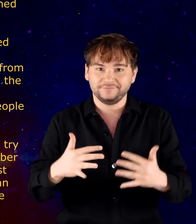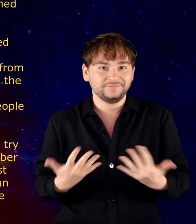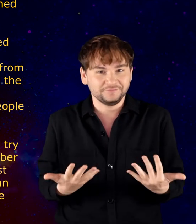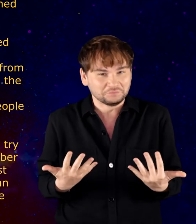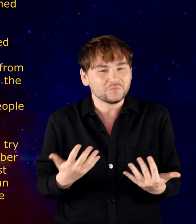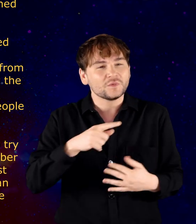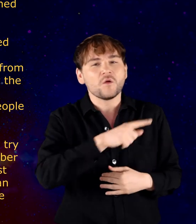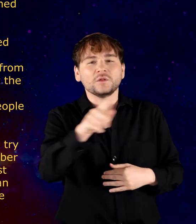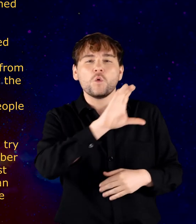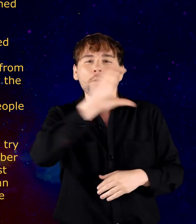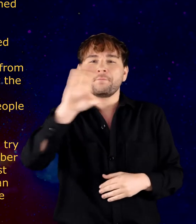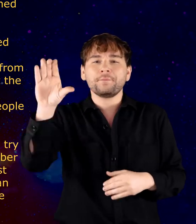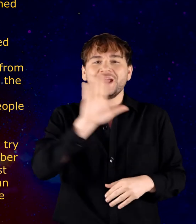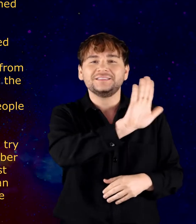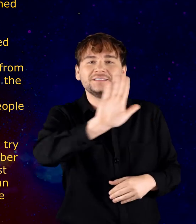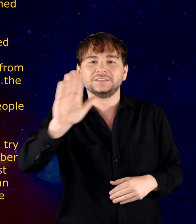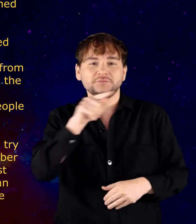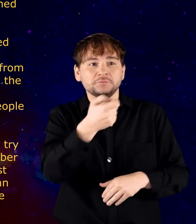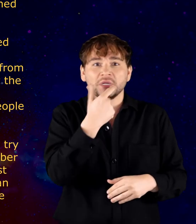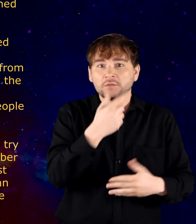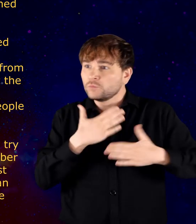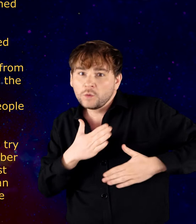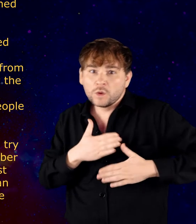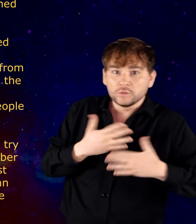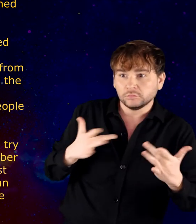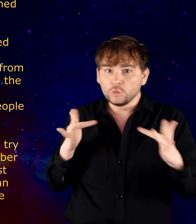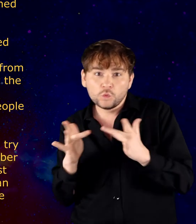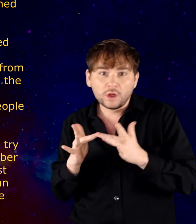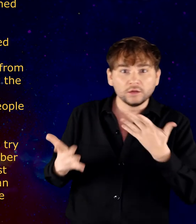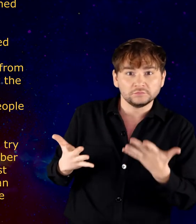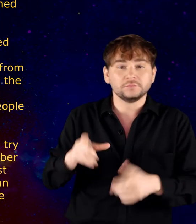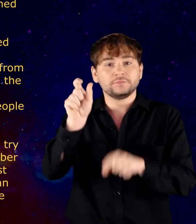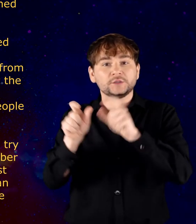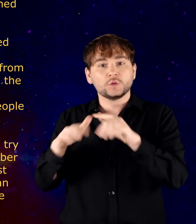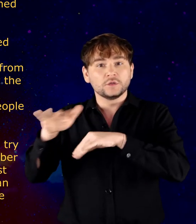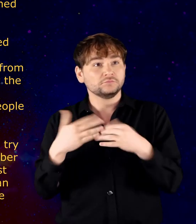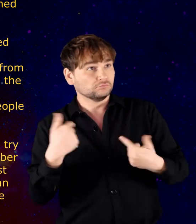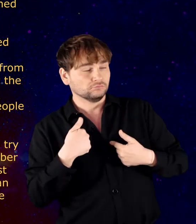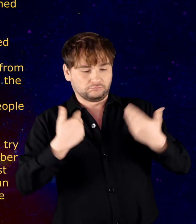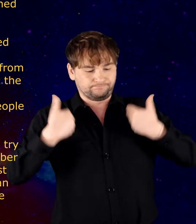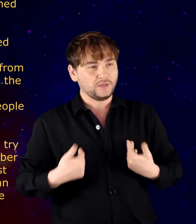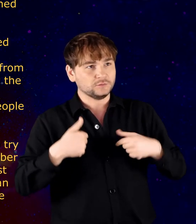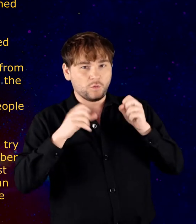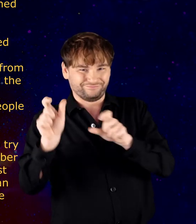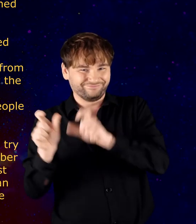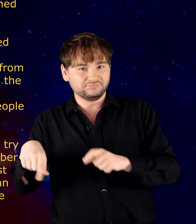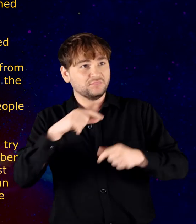People were offering themselves as volunteers. It was really an impressive